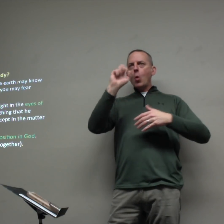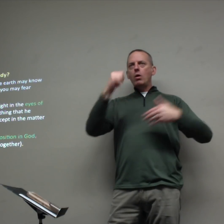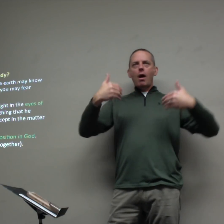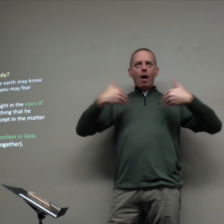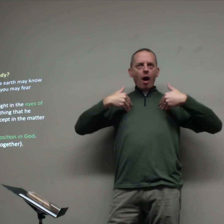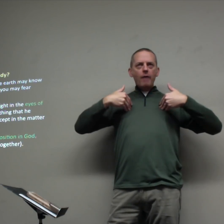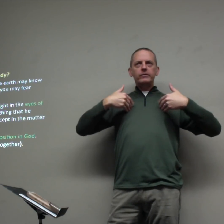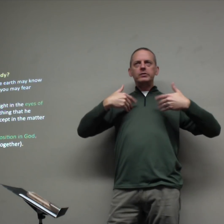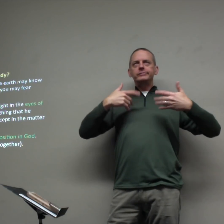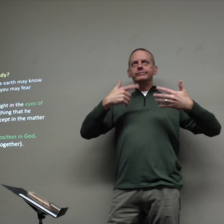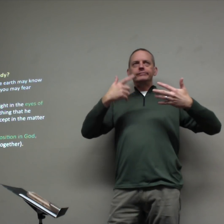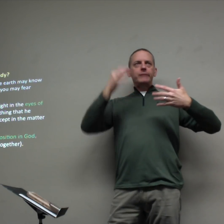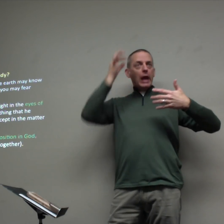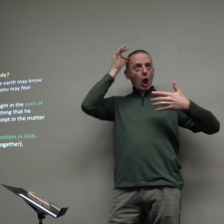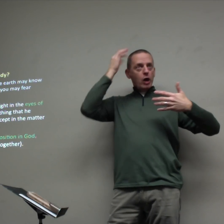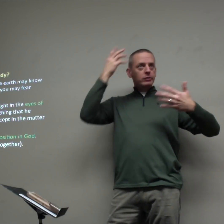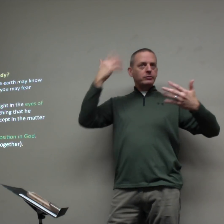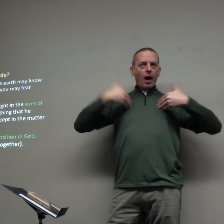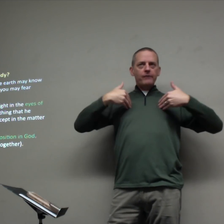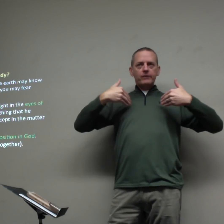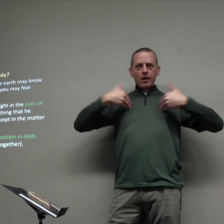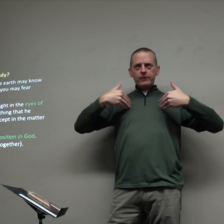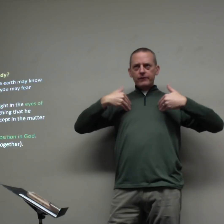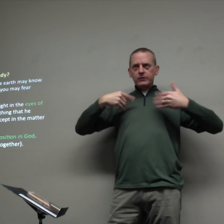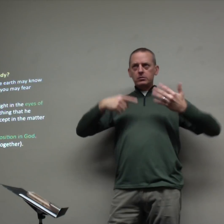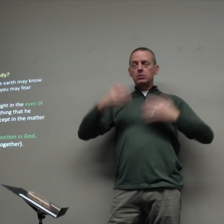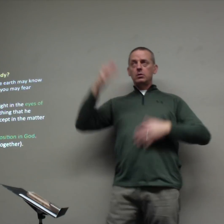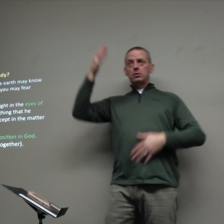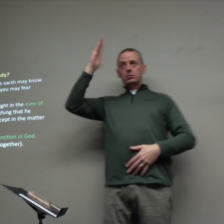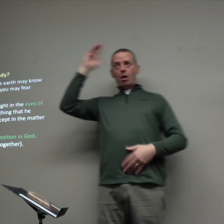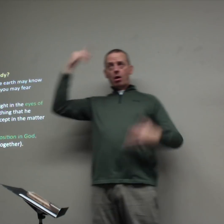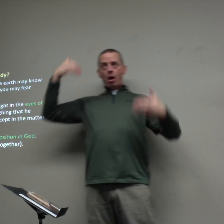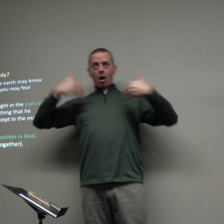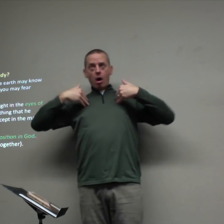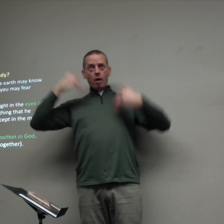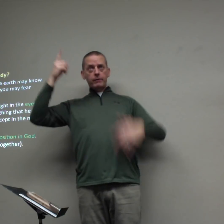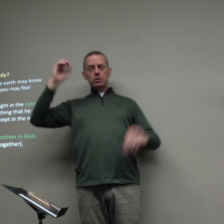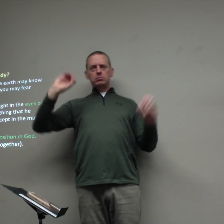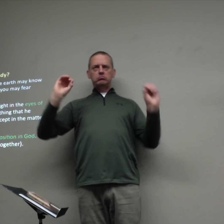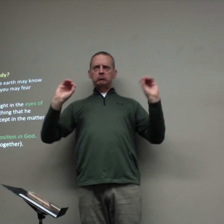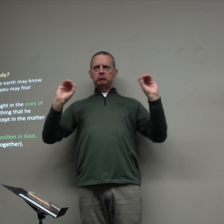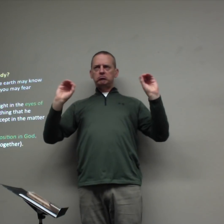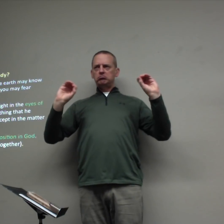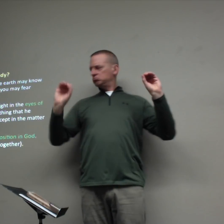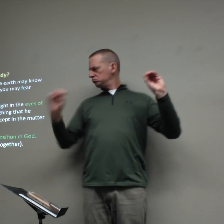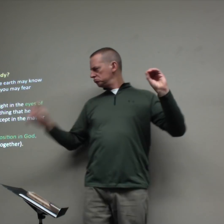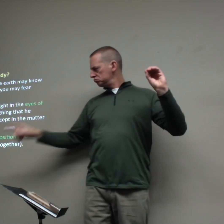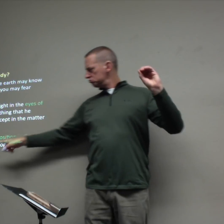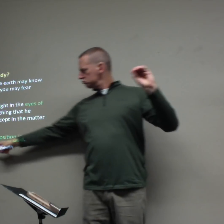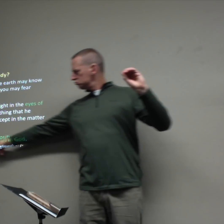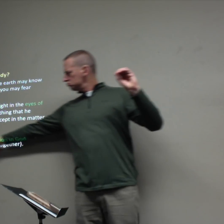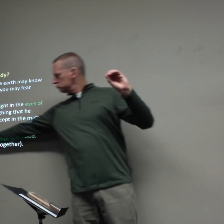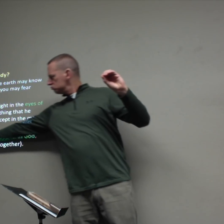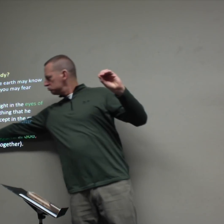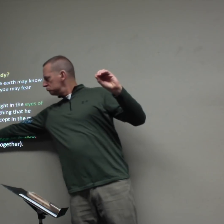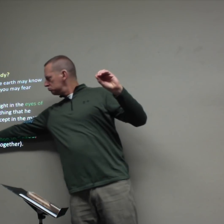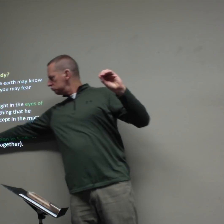There's bones. Hair. We have all these different things. Does God have them? No, not really.